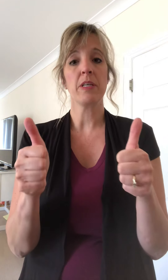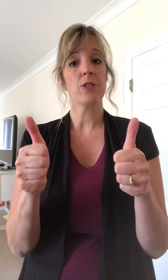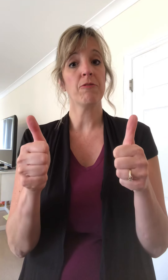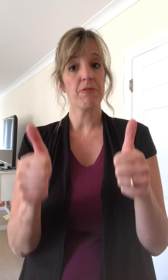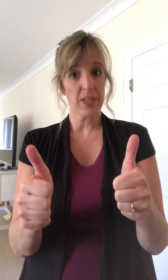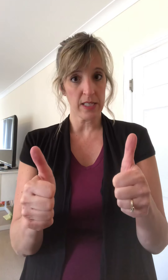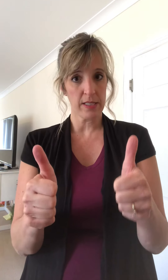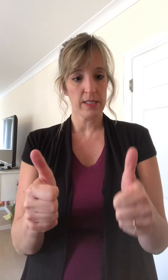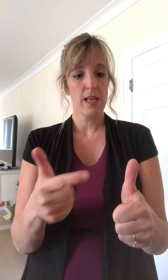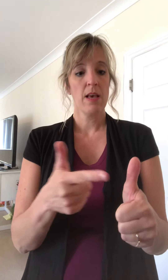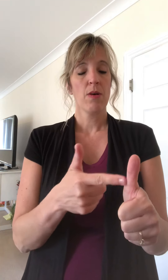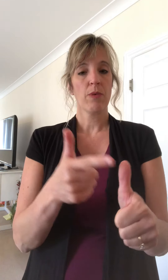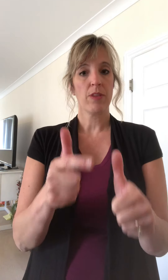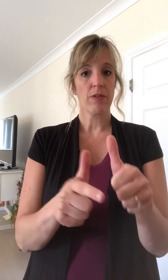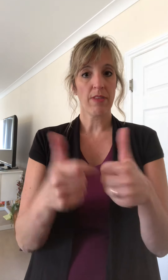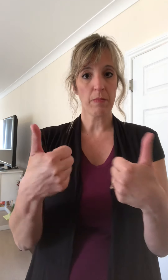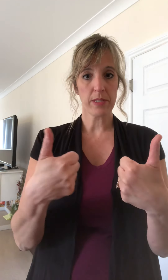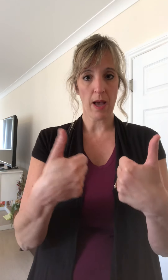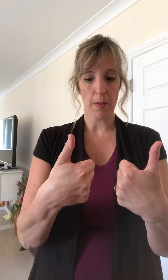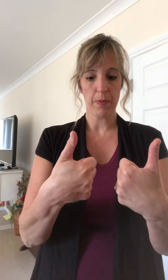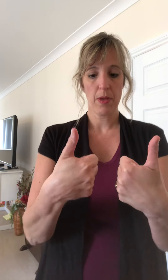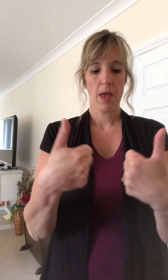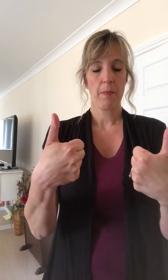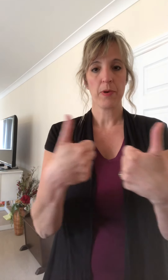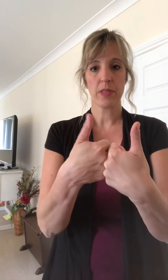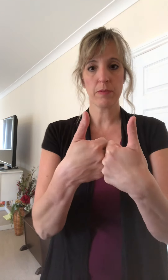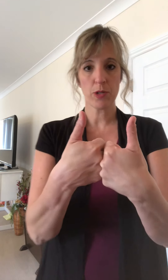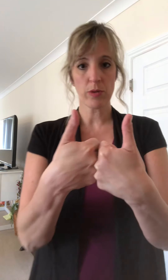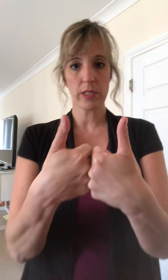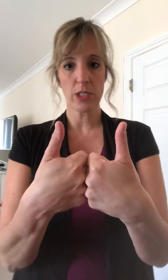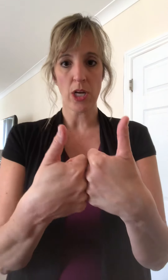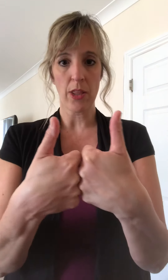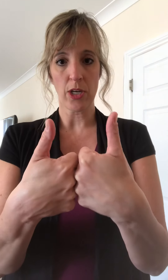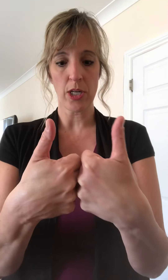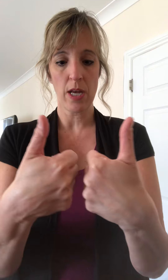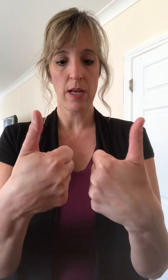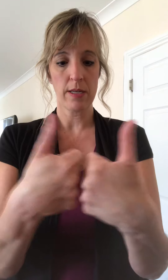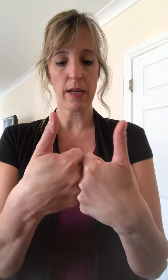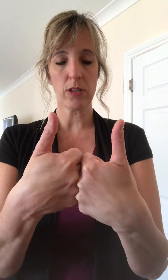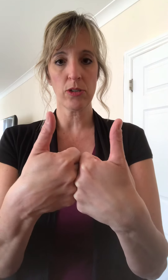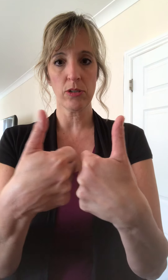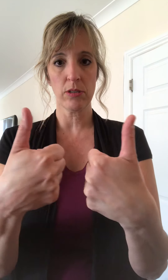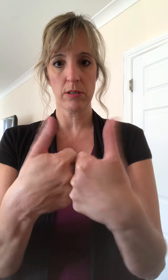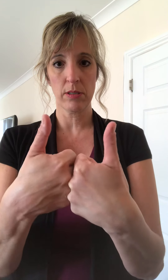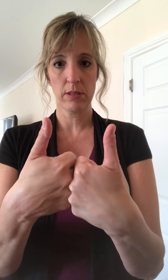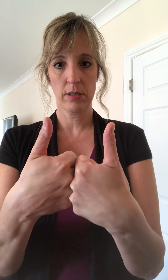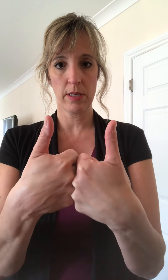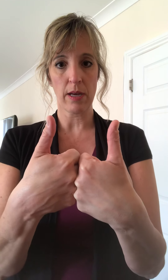into fists, with your thumbs up, put them towards each other, knuckles to